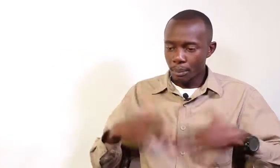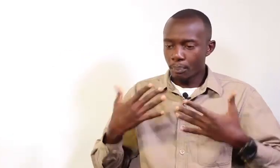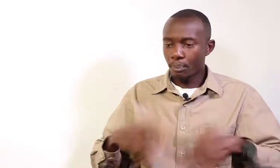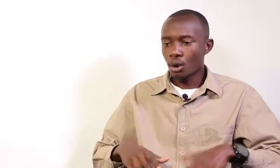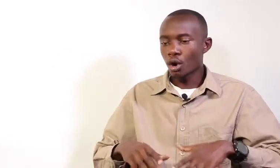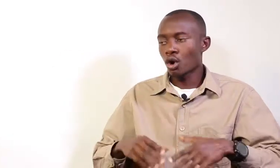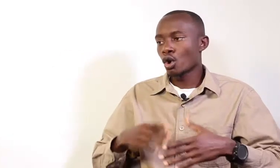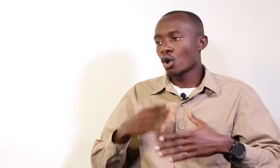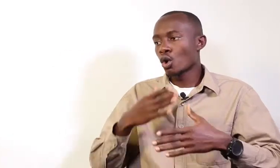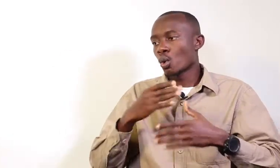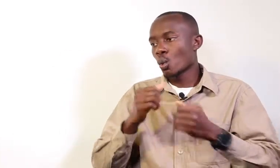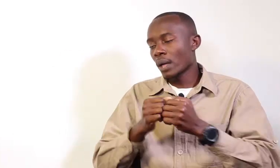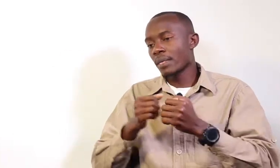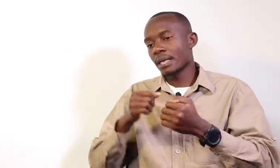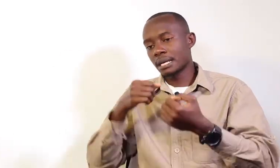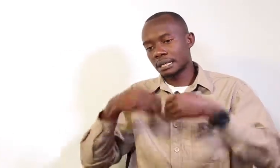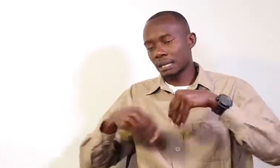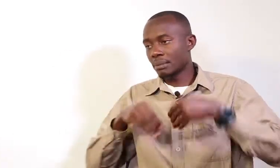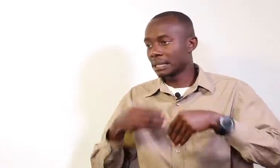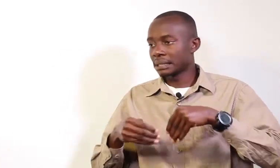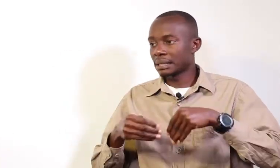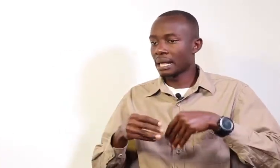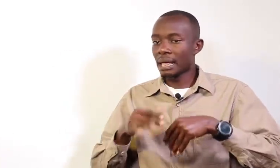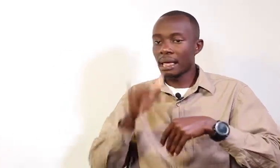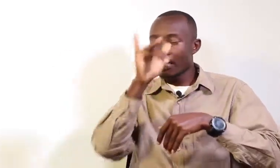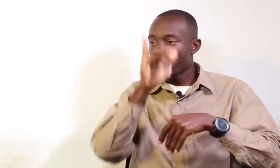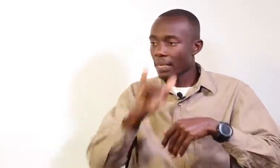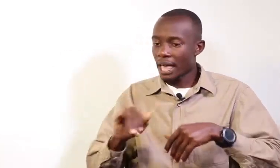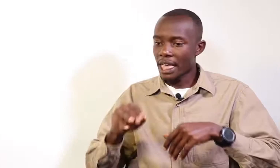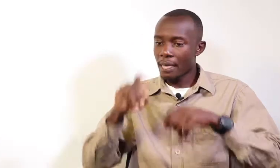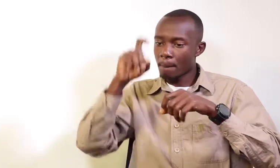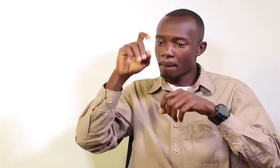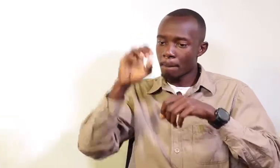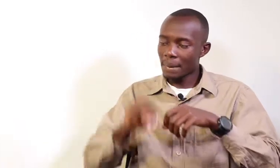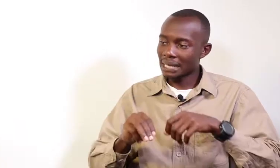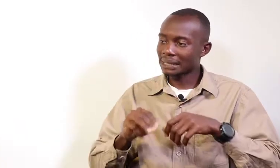they do not employ people with disability.